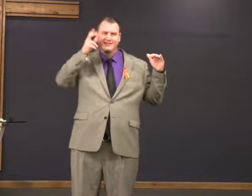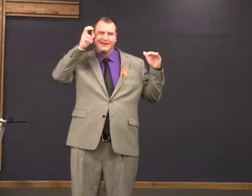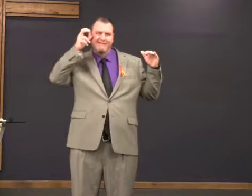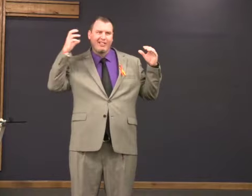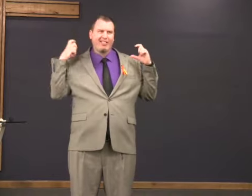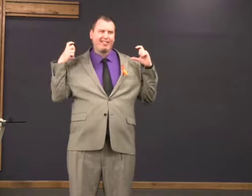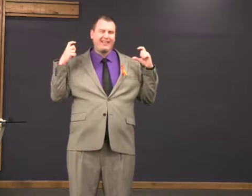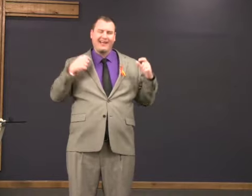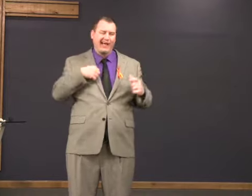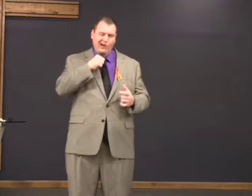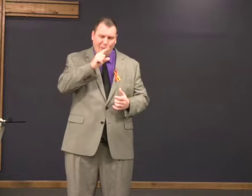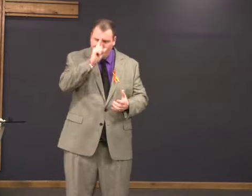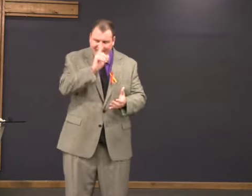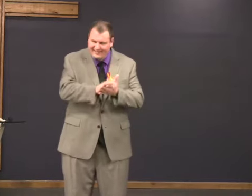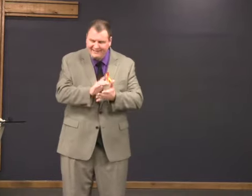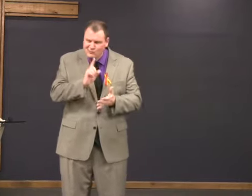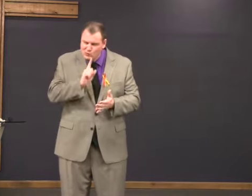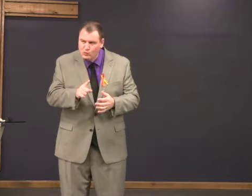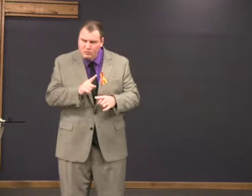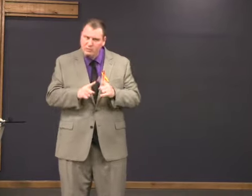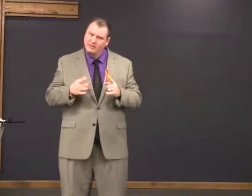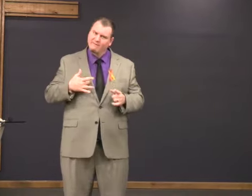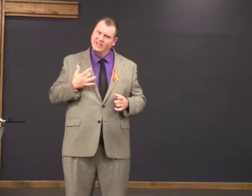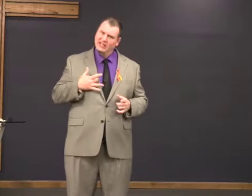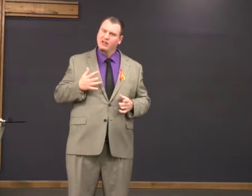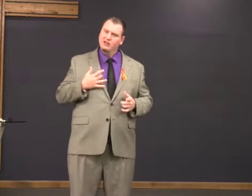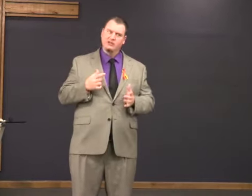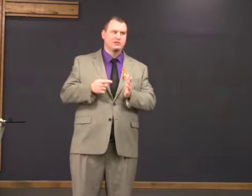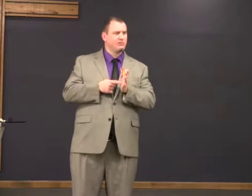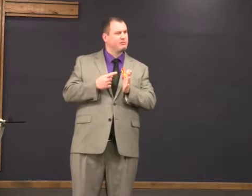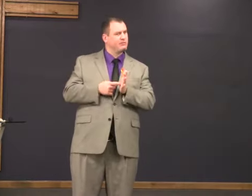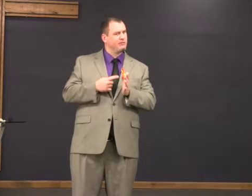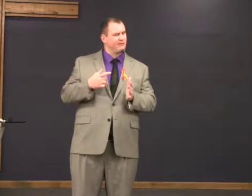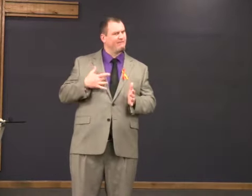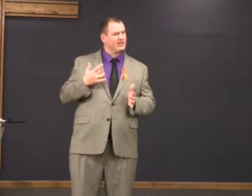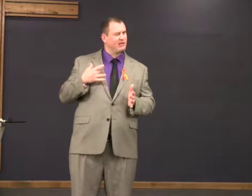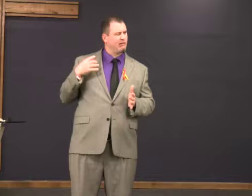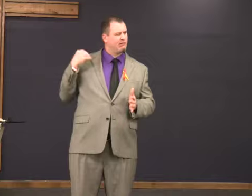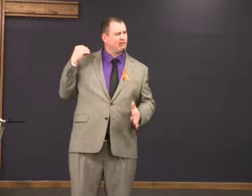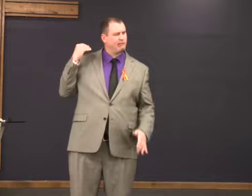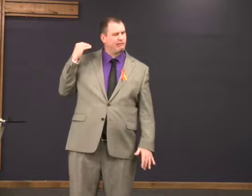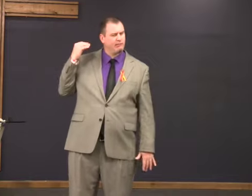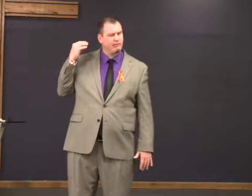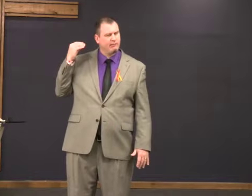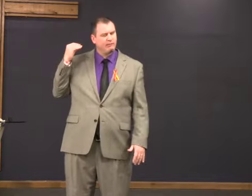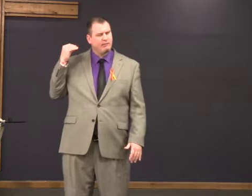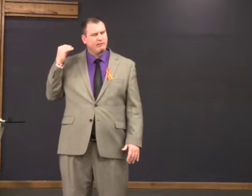Maybe like the devil or the angel on each side of the shoulder, but you know, sometimes it feels like